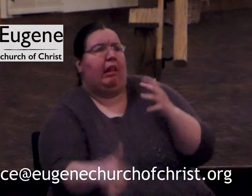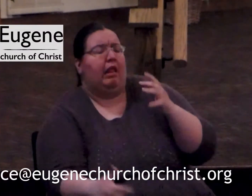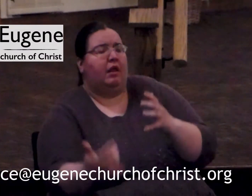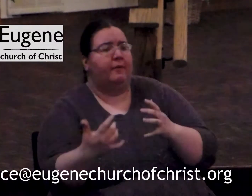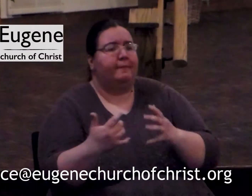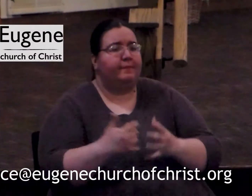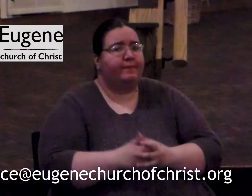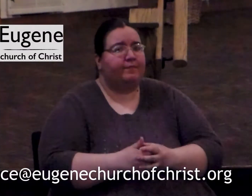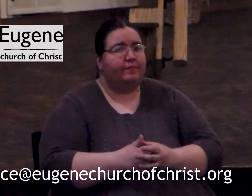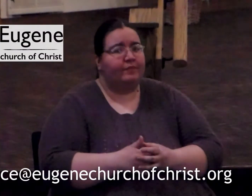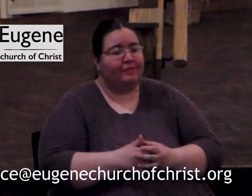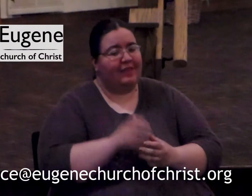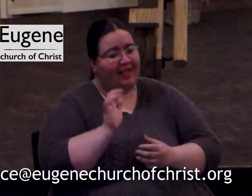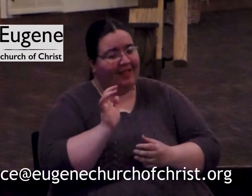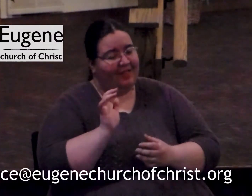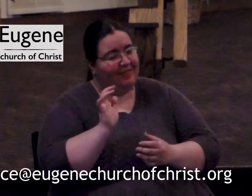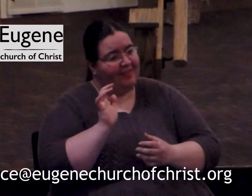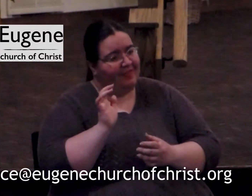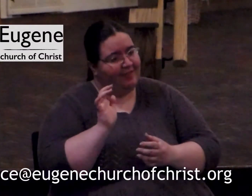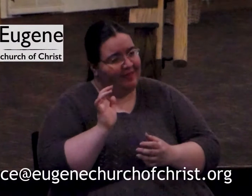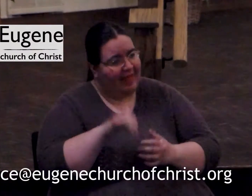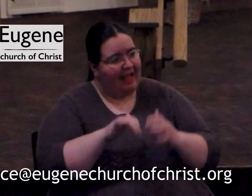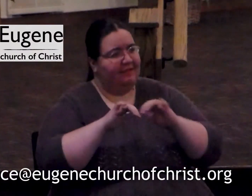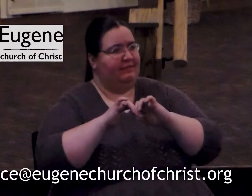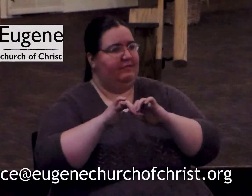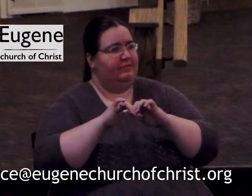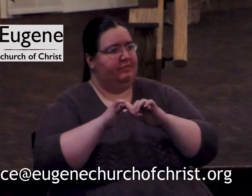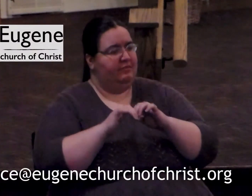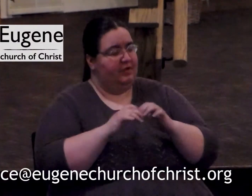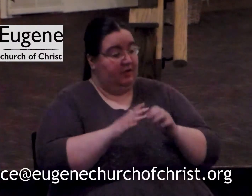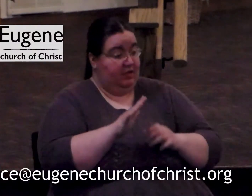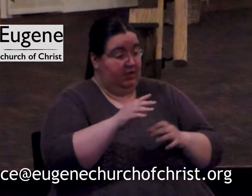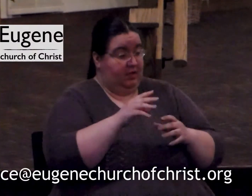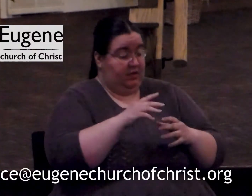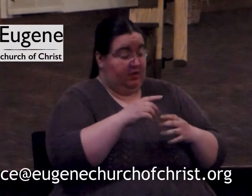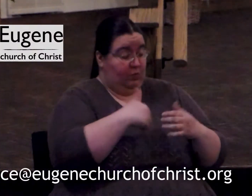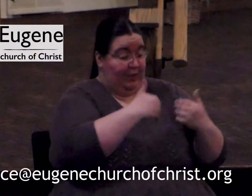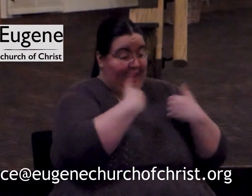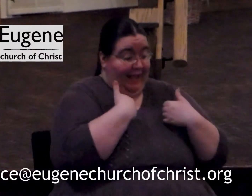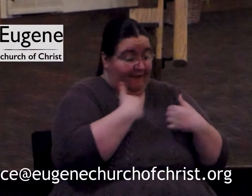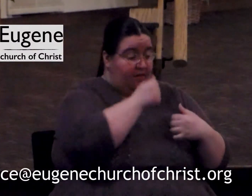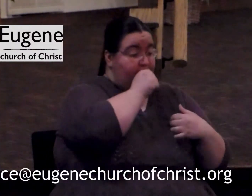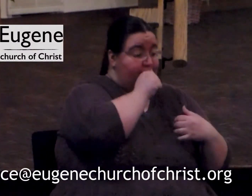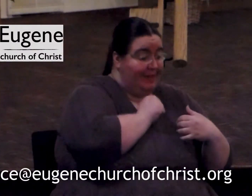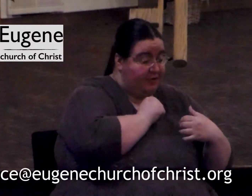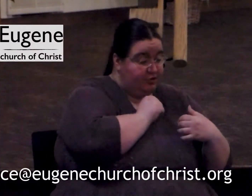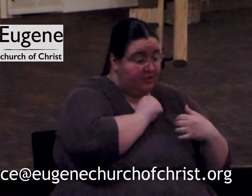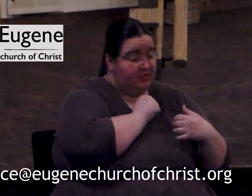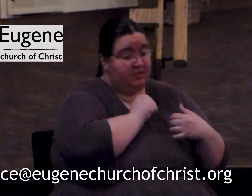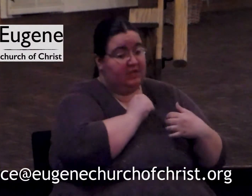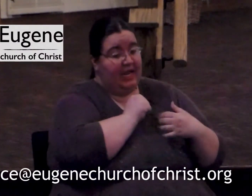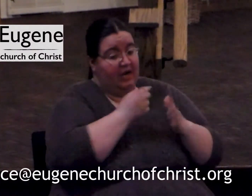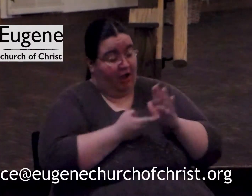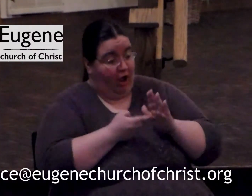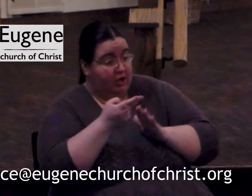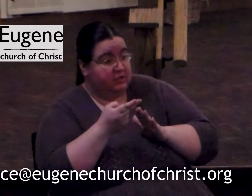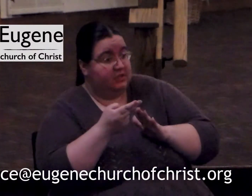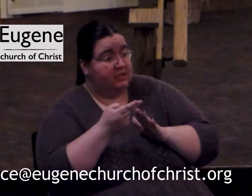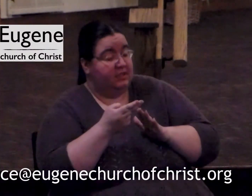integrity. Patience and integrity, and that is a setting that develops a place for God to show what he talks about in between, which is